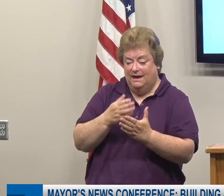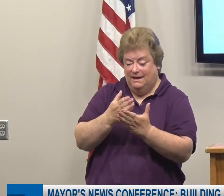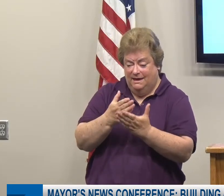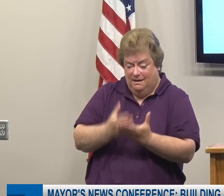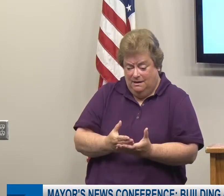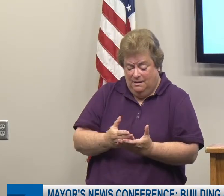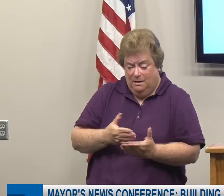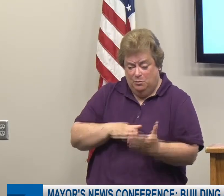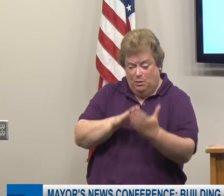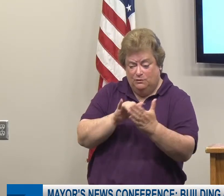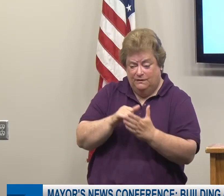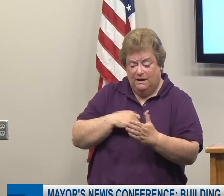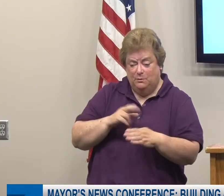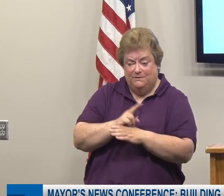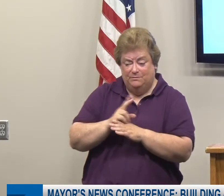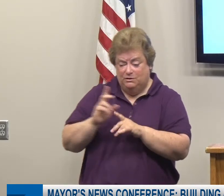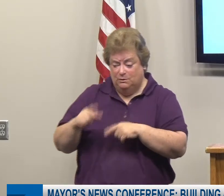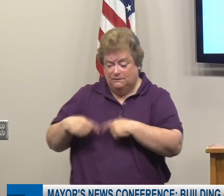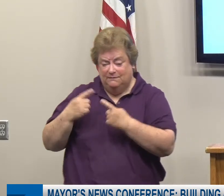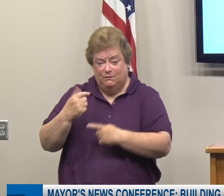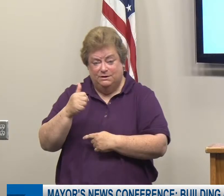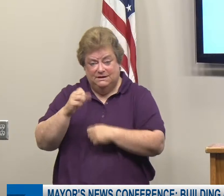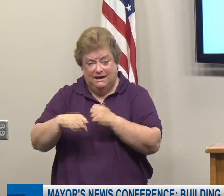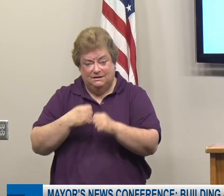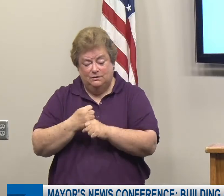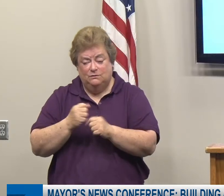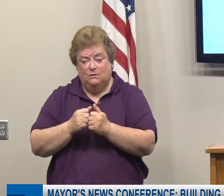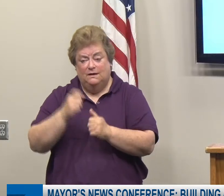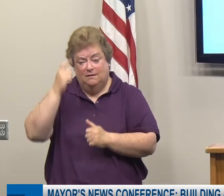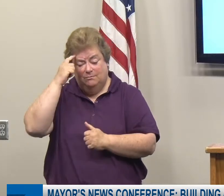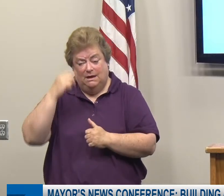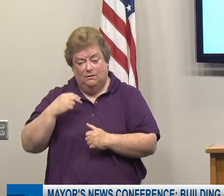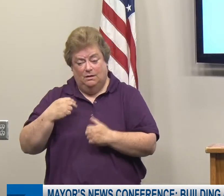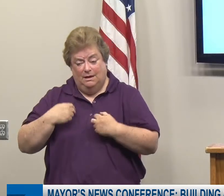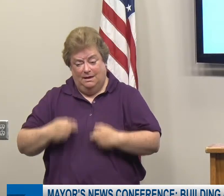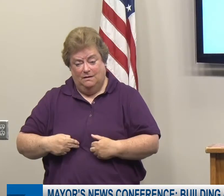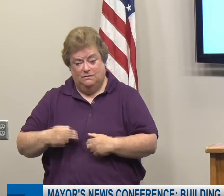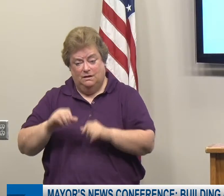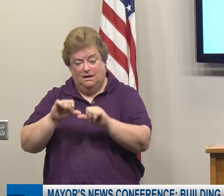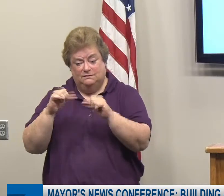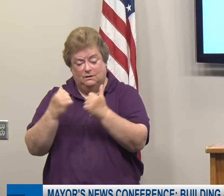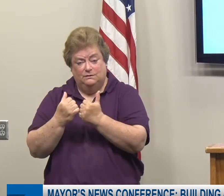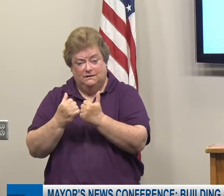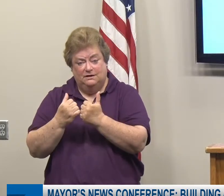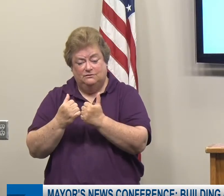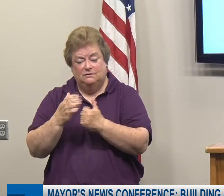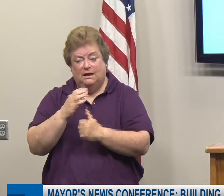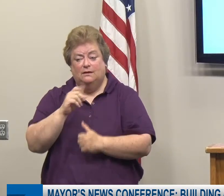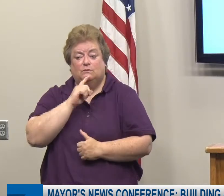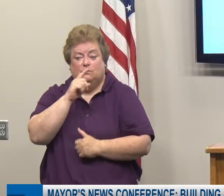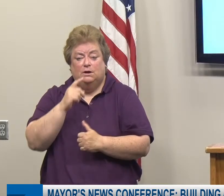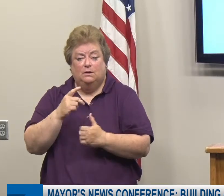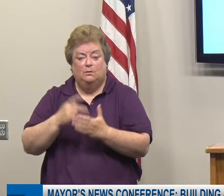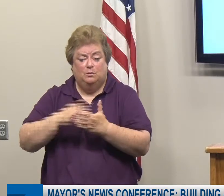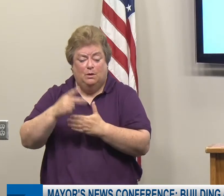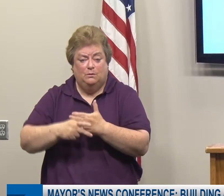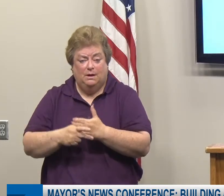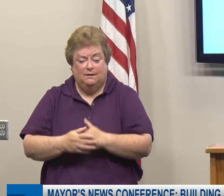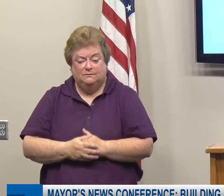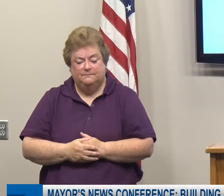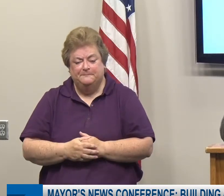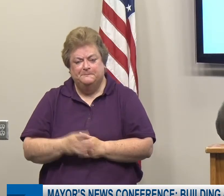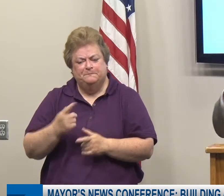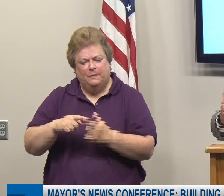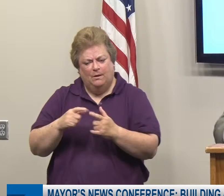been using for approximately a decade with the Mental Health Association and the REAL program. And when